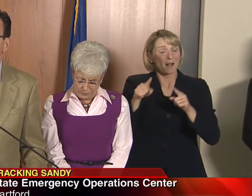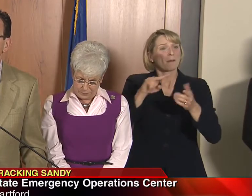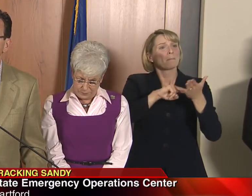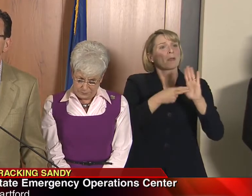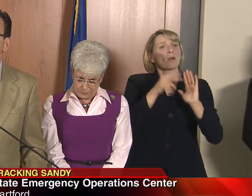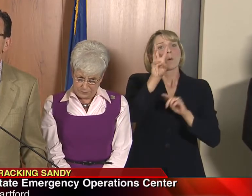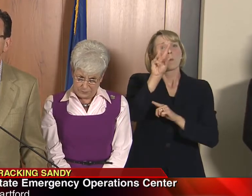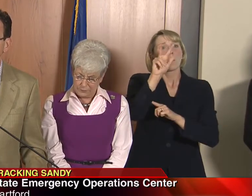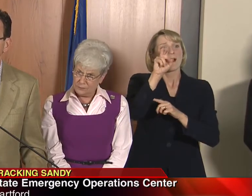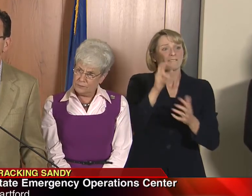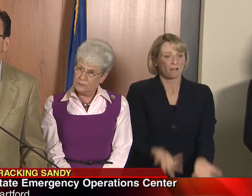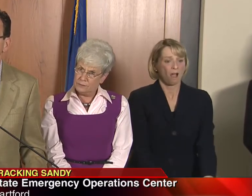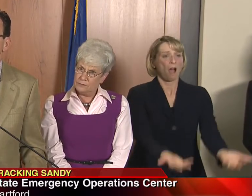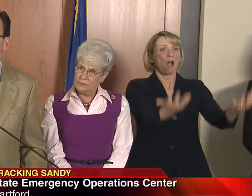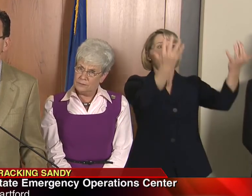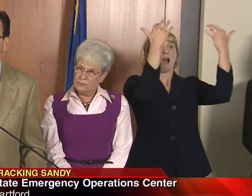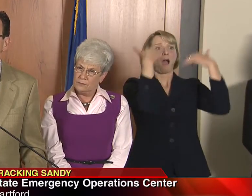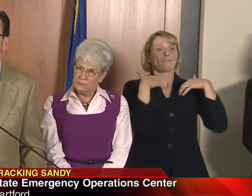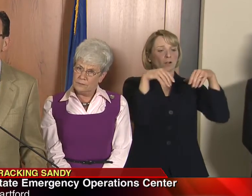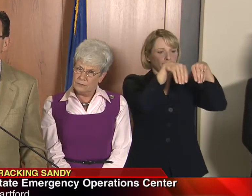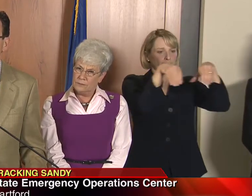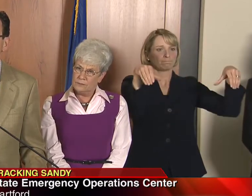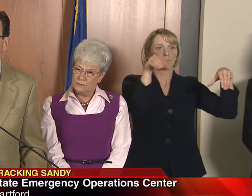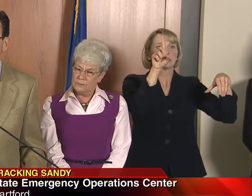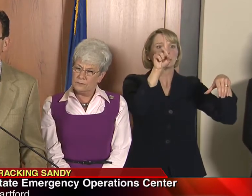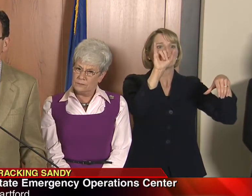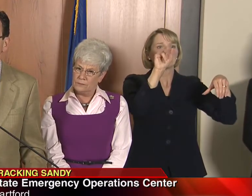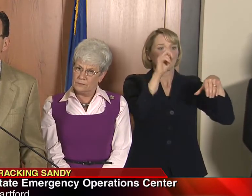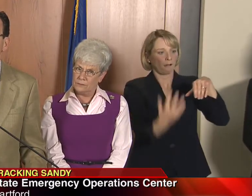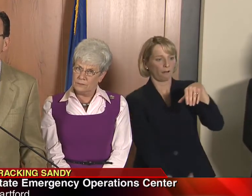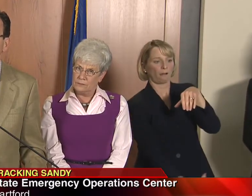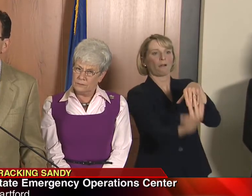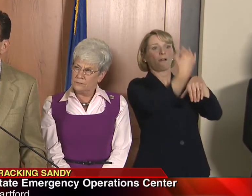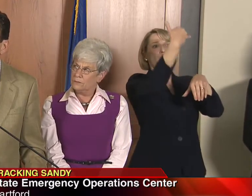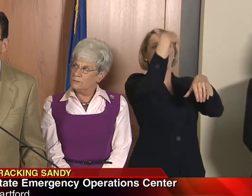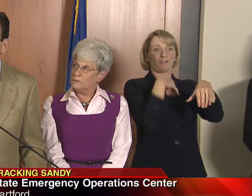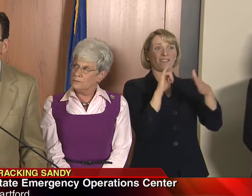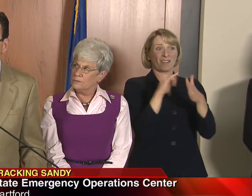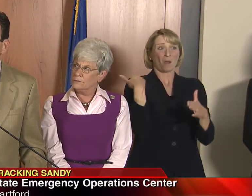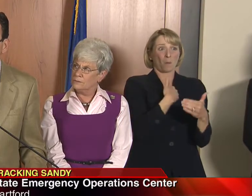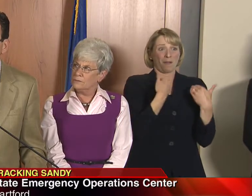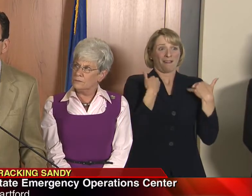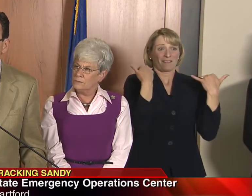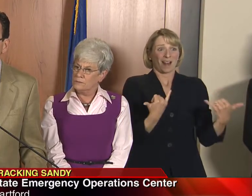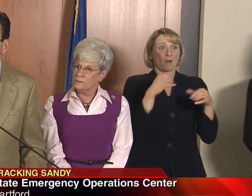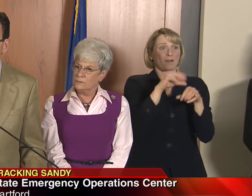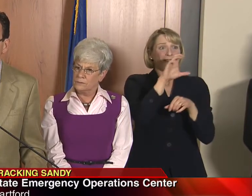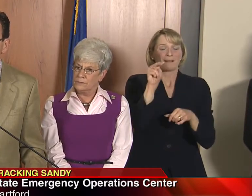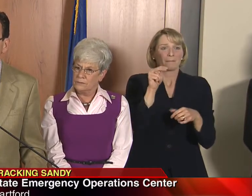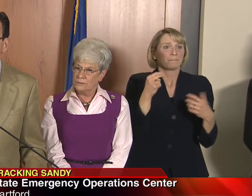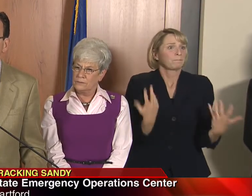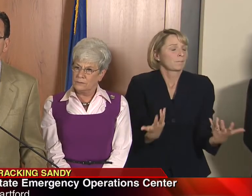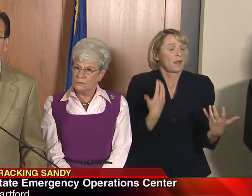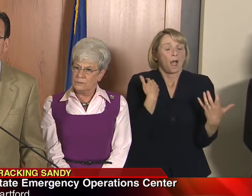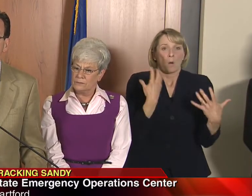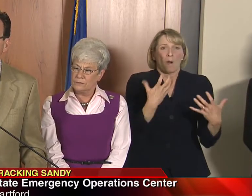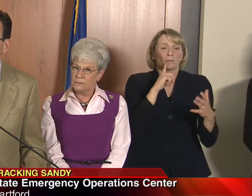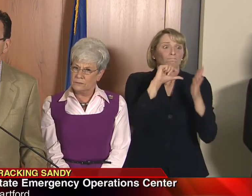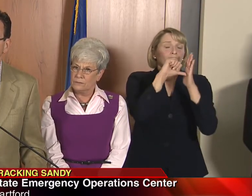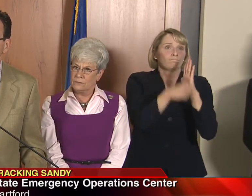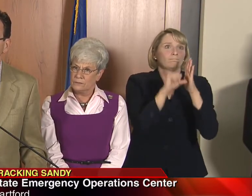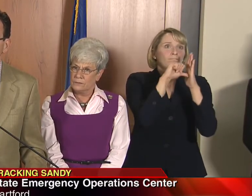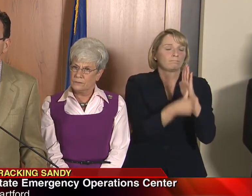action covering dikes that currently exist in the state of Connecticut. I could not be any clearer, I don't believe I could be any clearer,